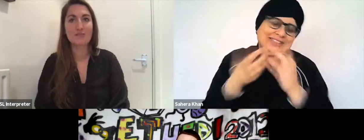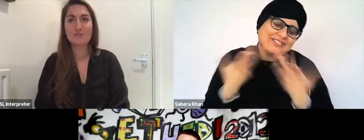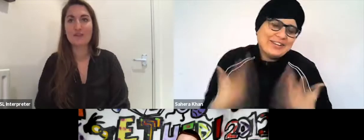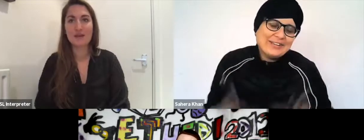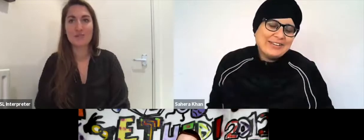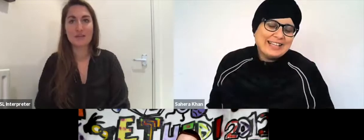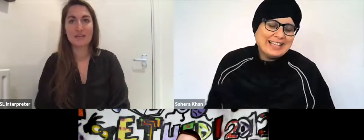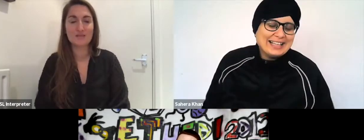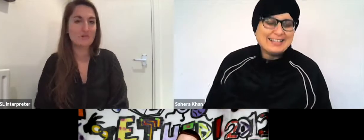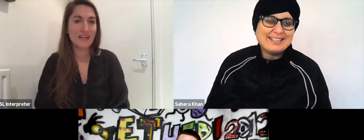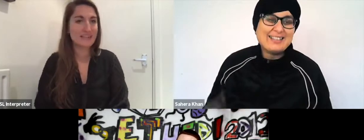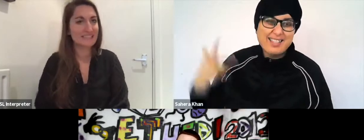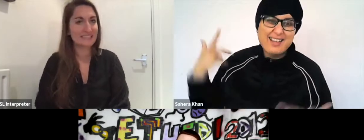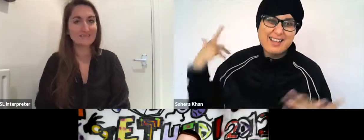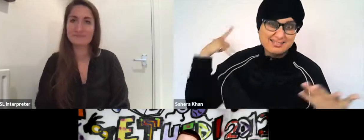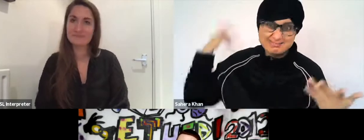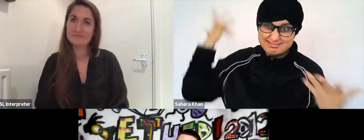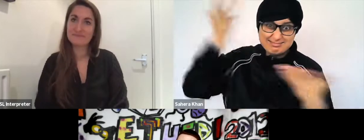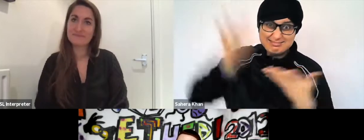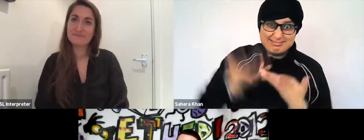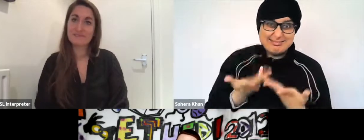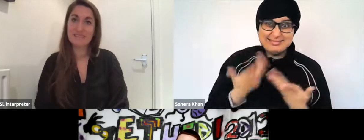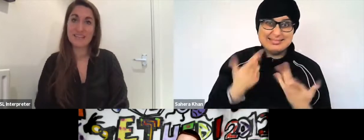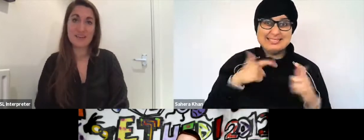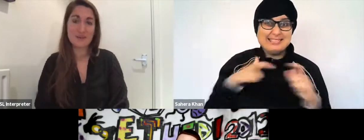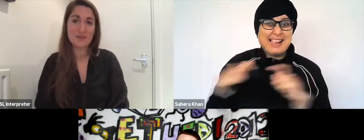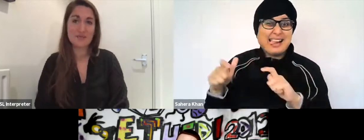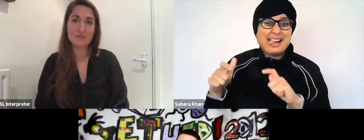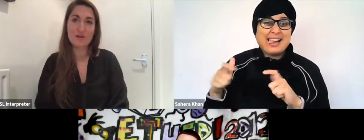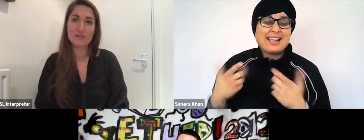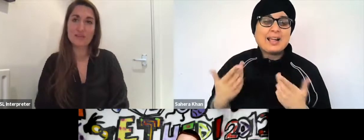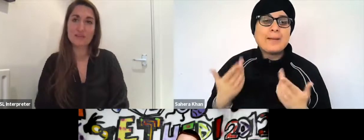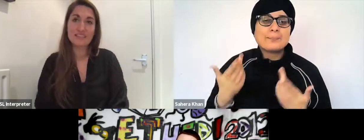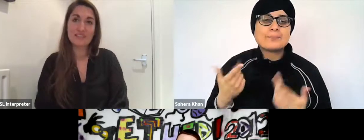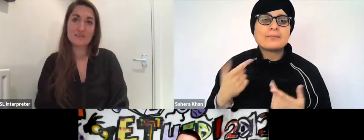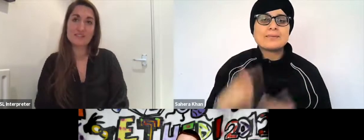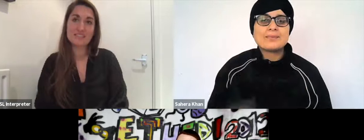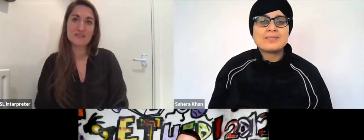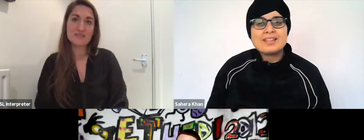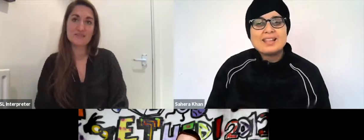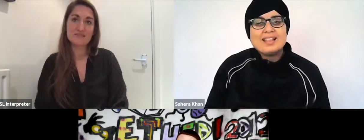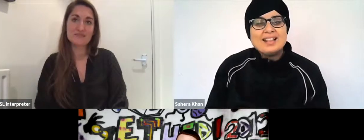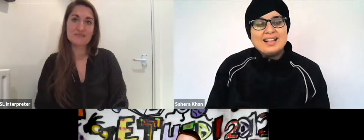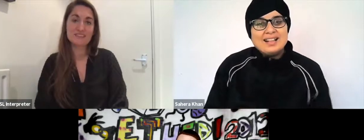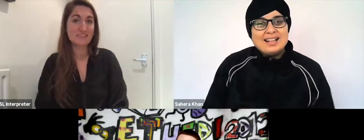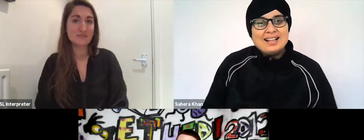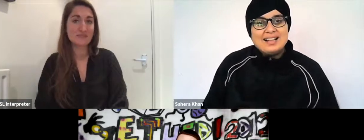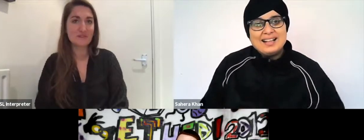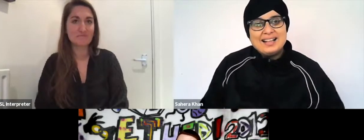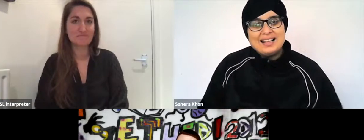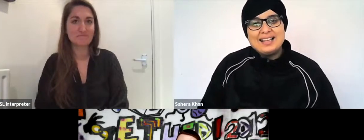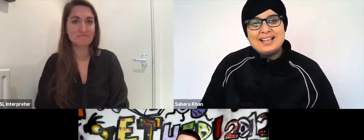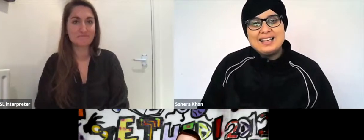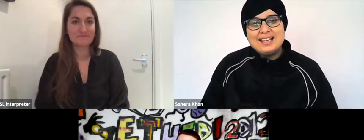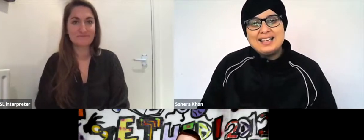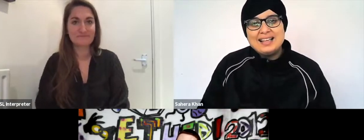curve and all developing and all creating. But yeah, I've been going for a while, and I'm still